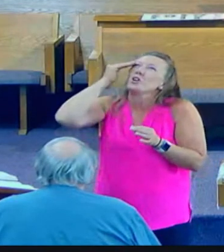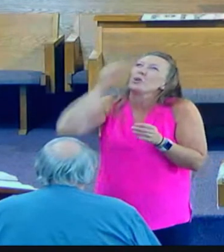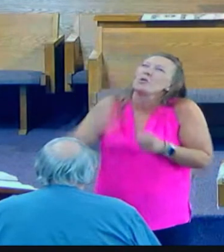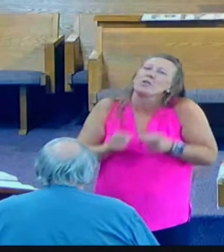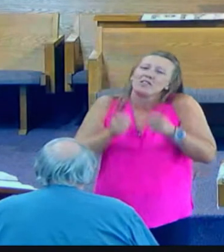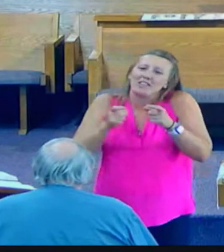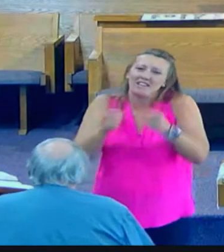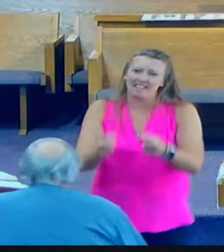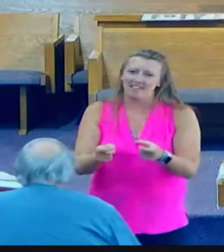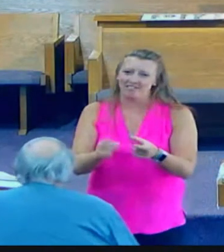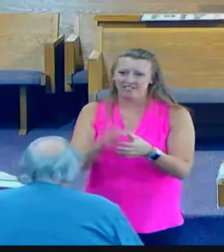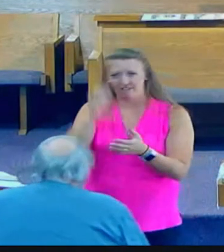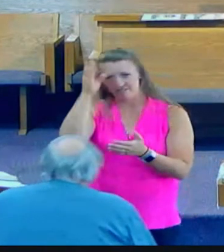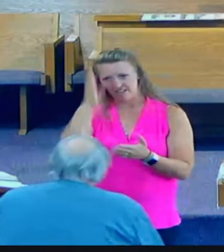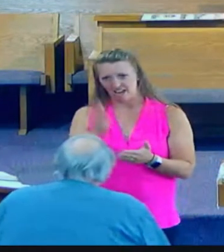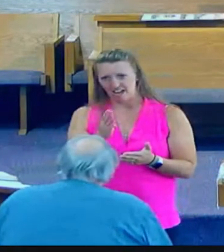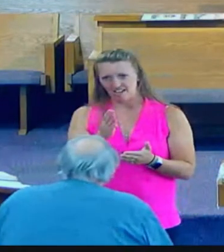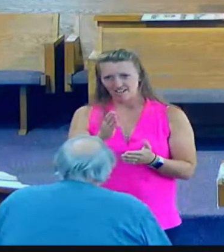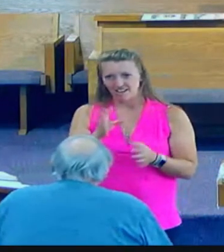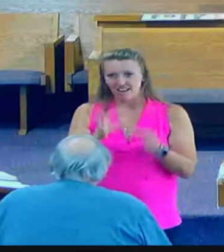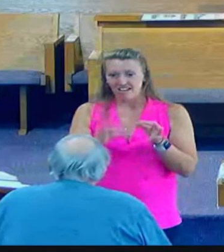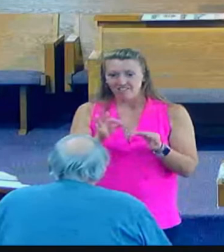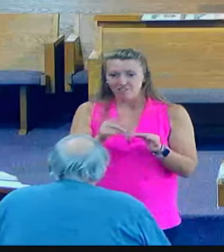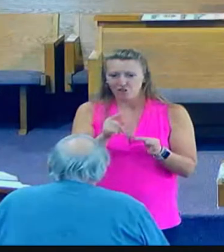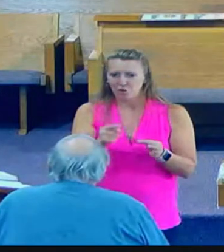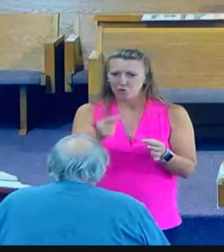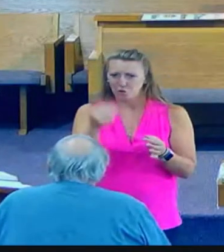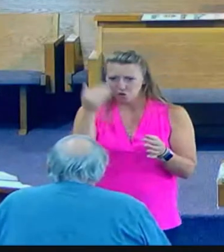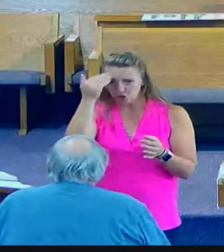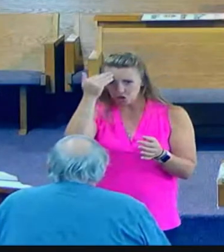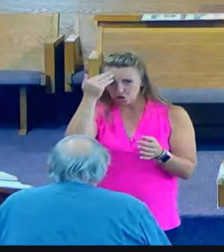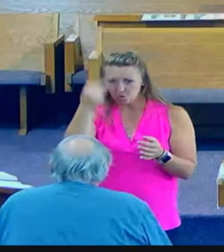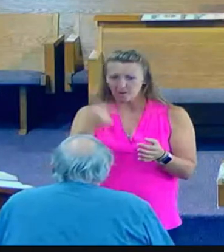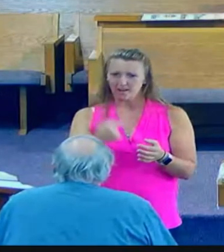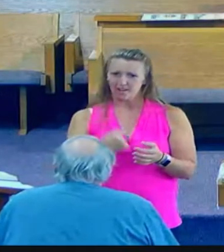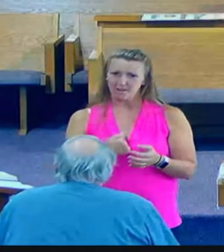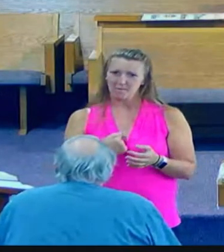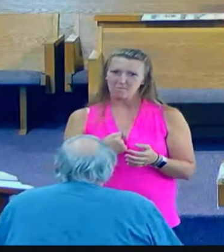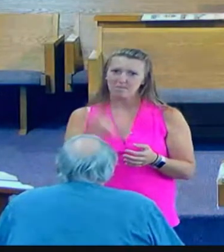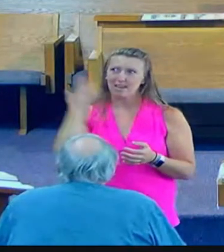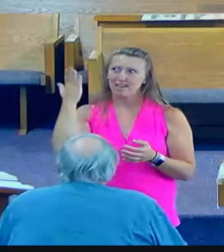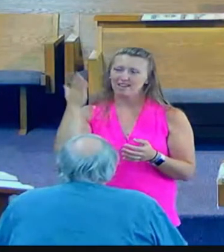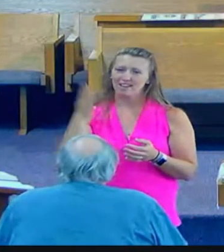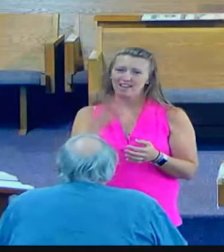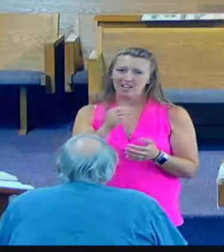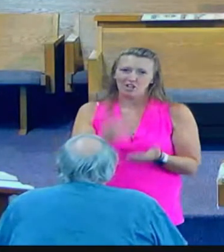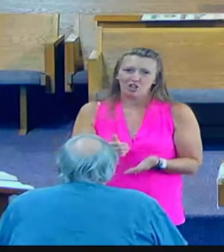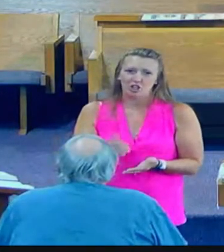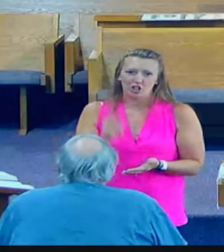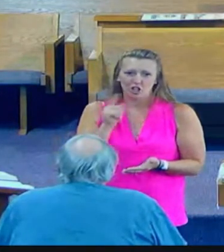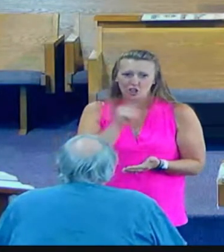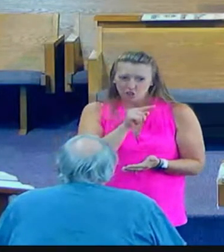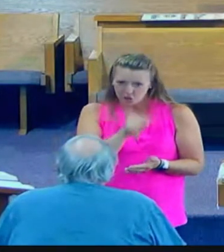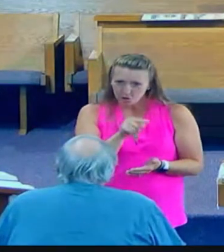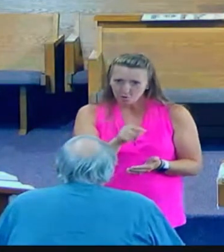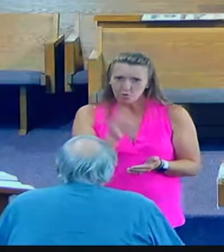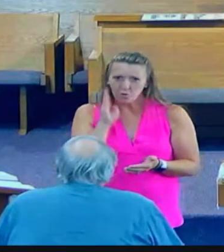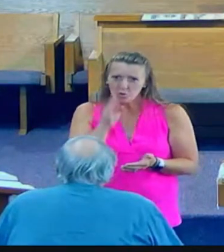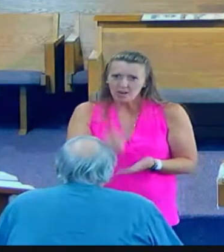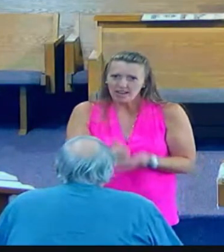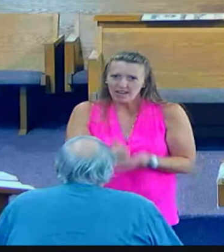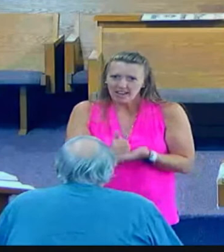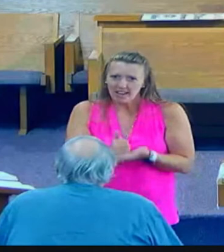it is who says to you, give me a drink, you would have asked him, and he would have given you living water.